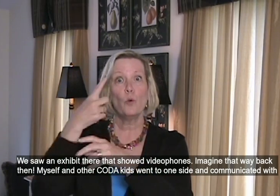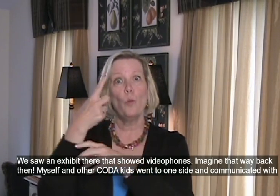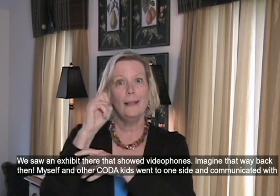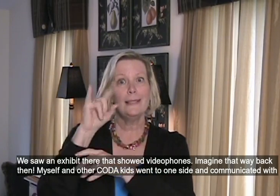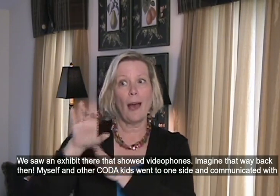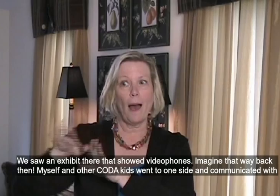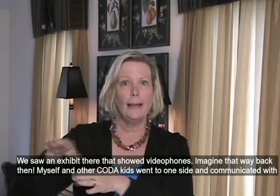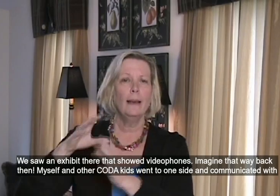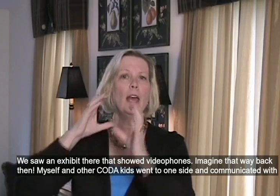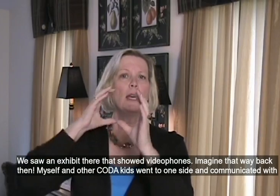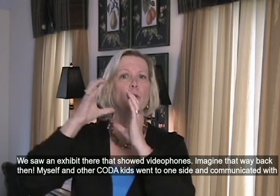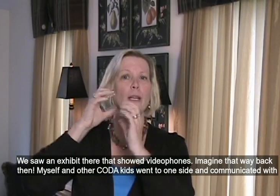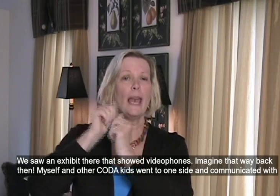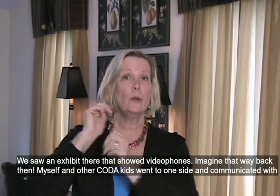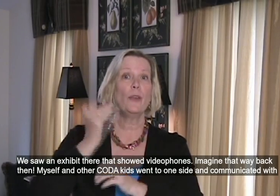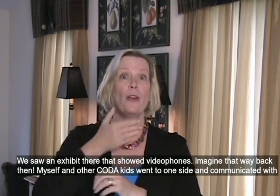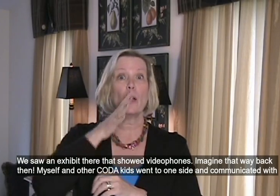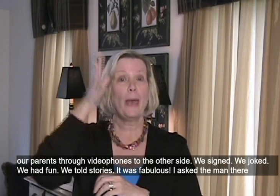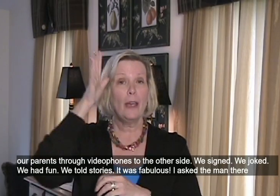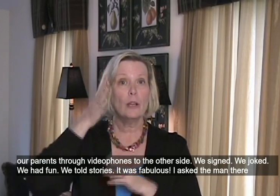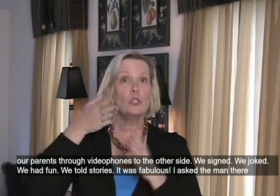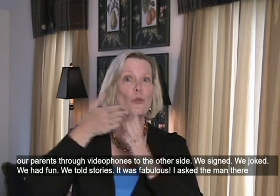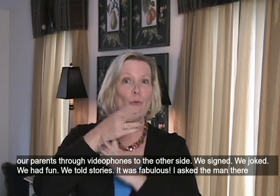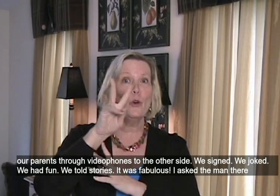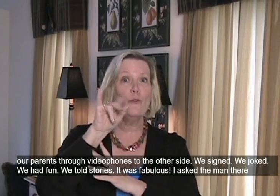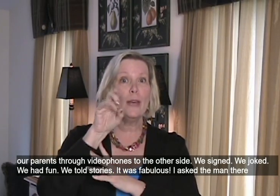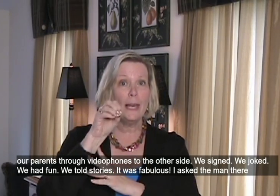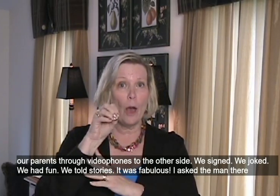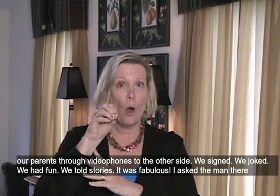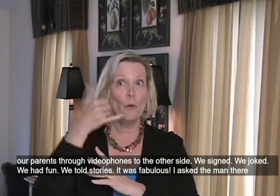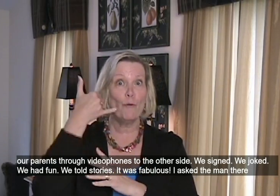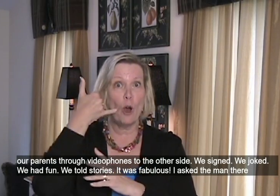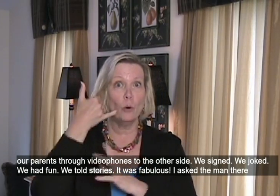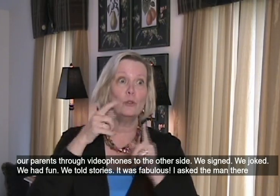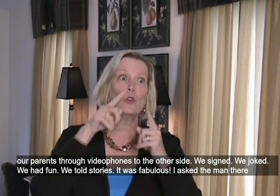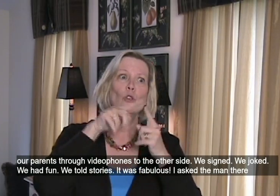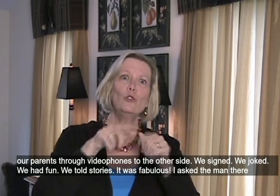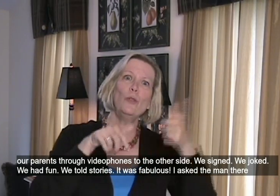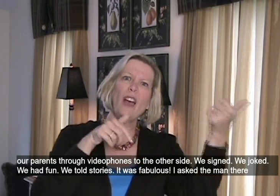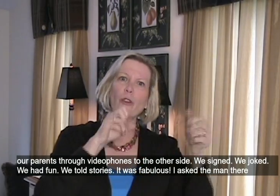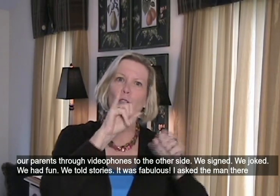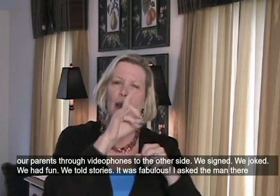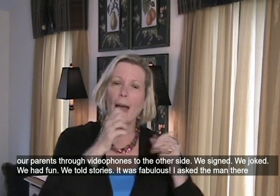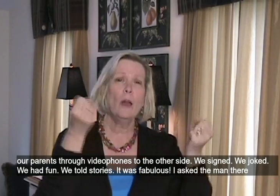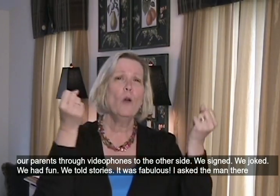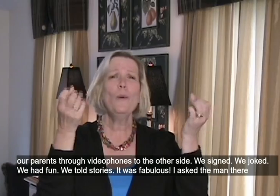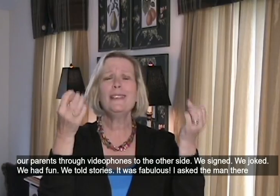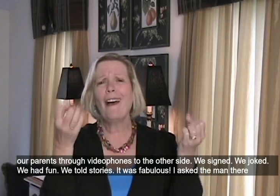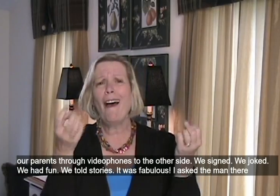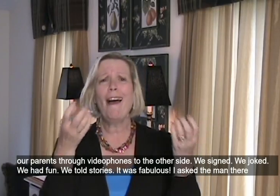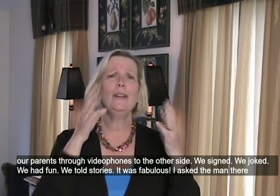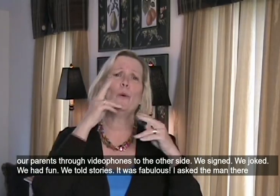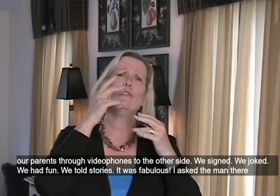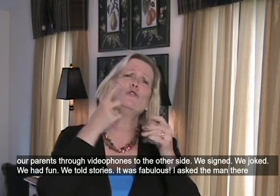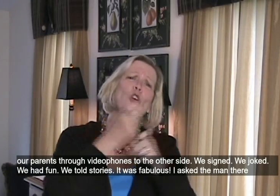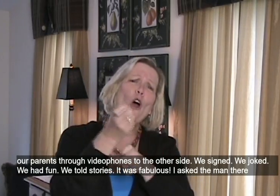one side, communicated with our parents through video phones to the other side. We signed, we